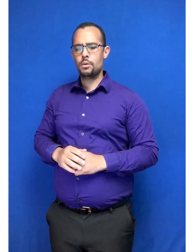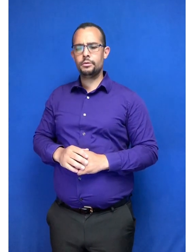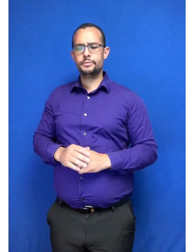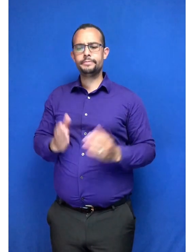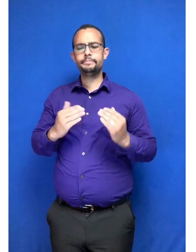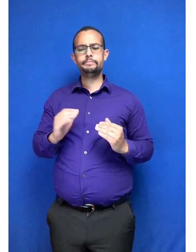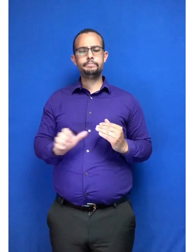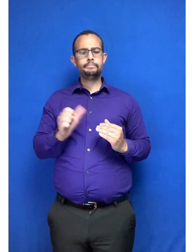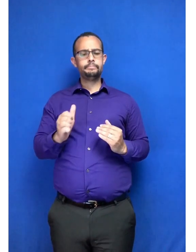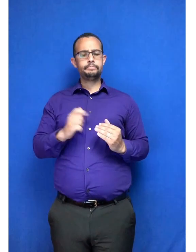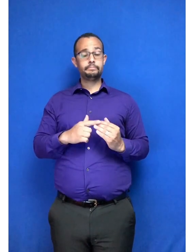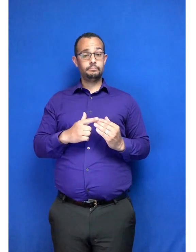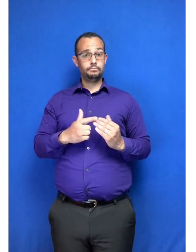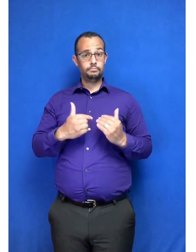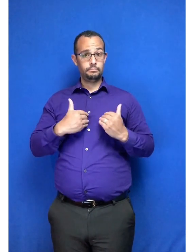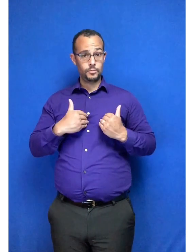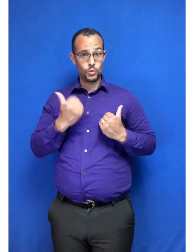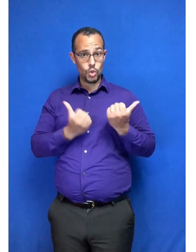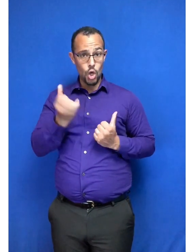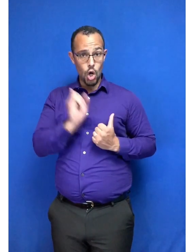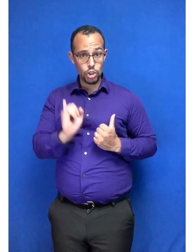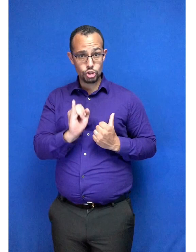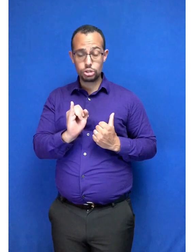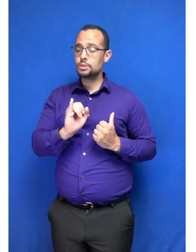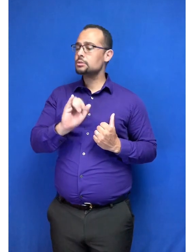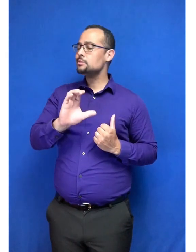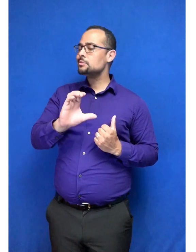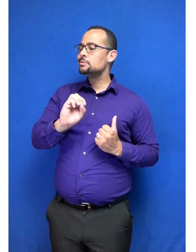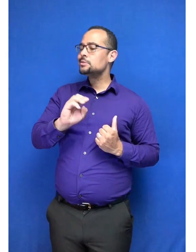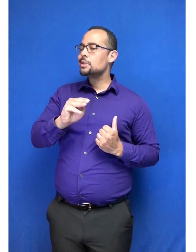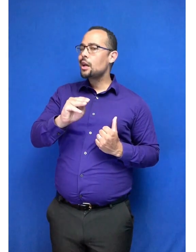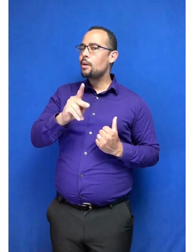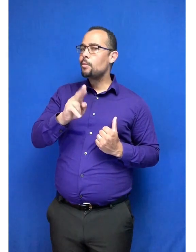Additionally, do you have comprehensive car coverage policy? A